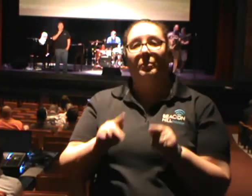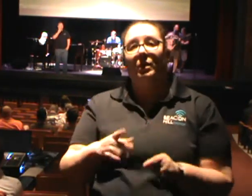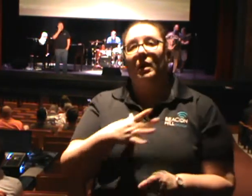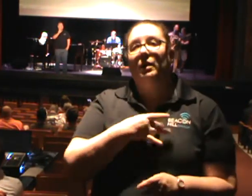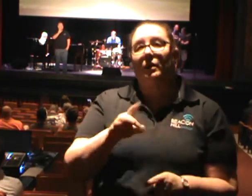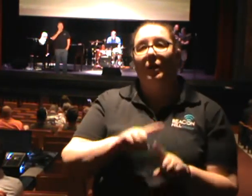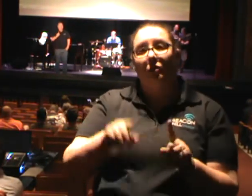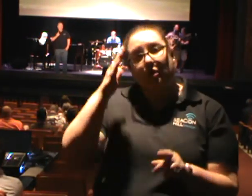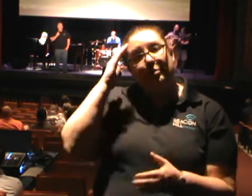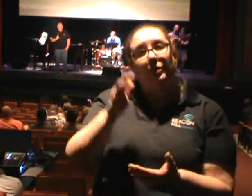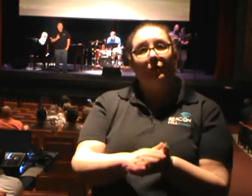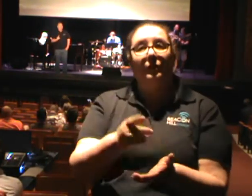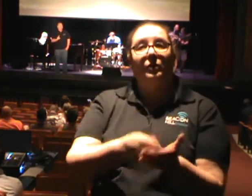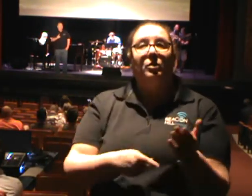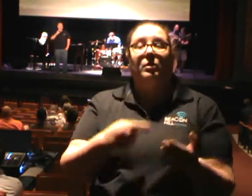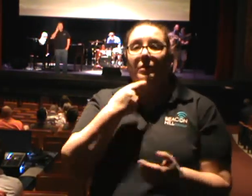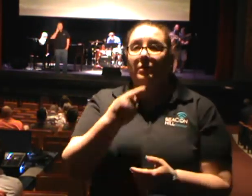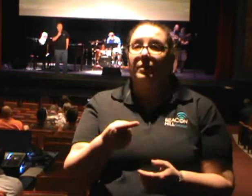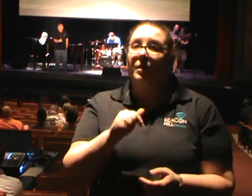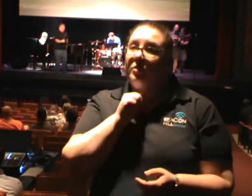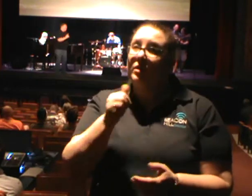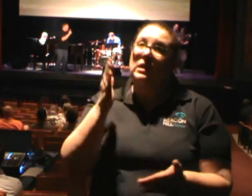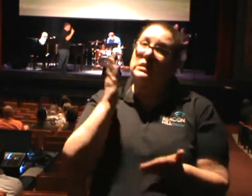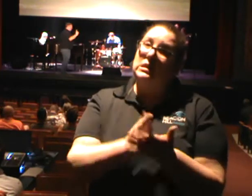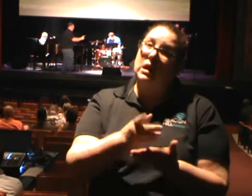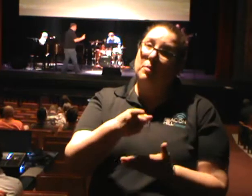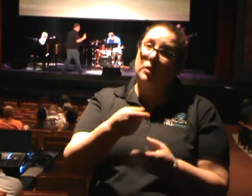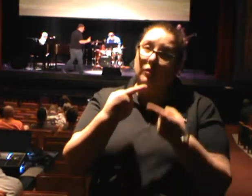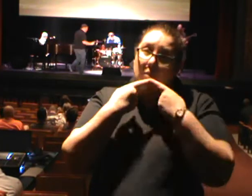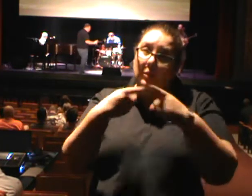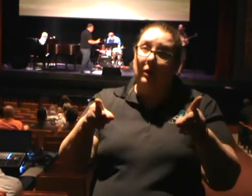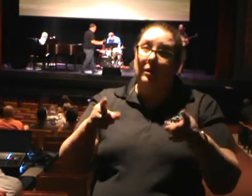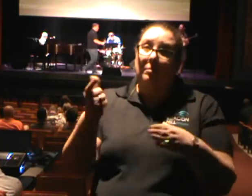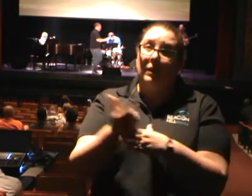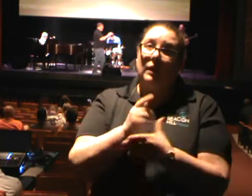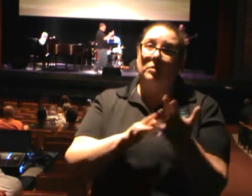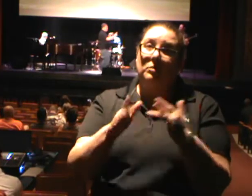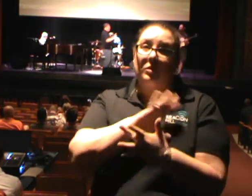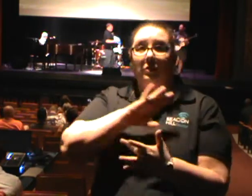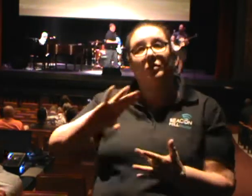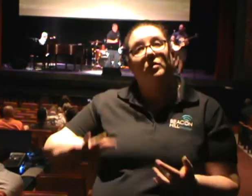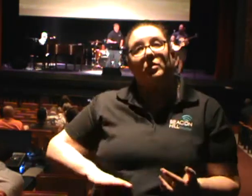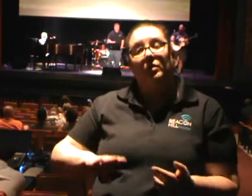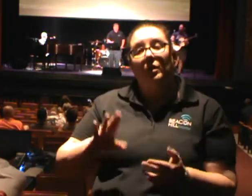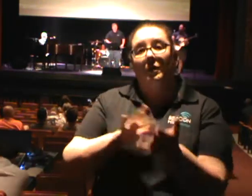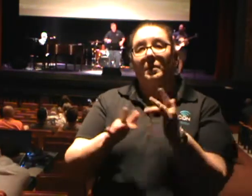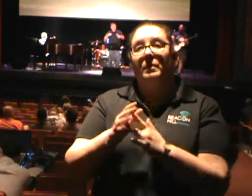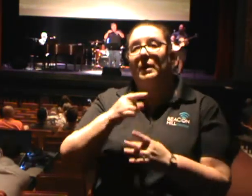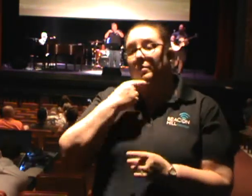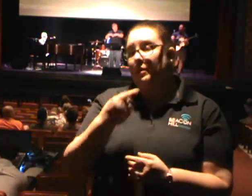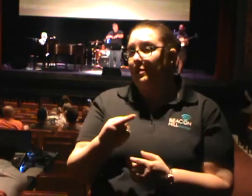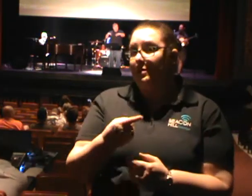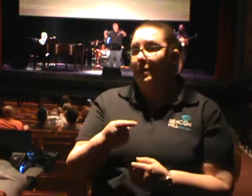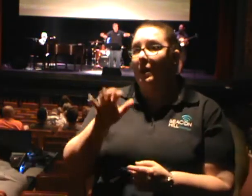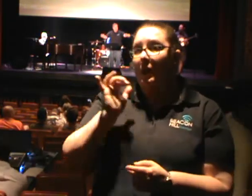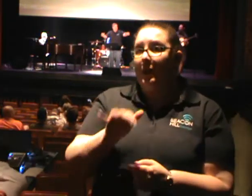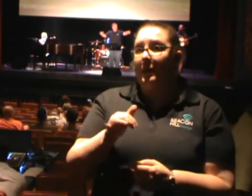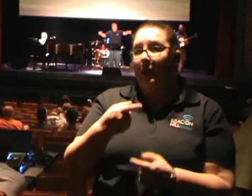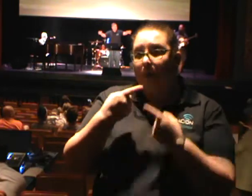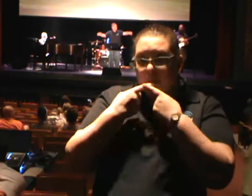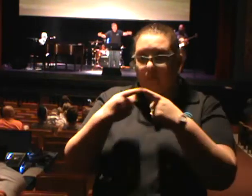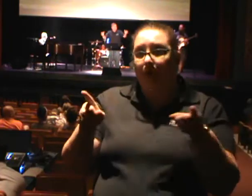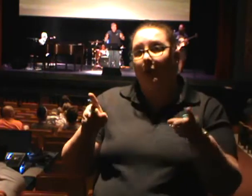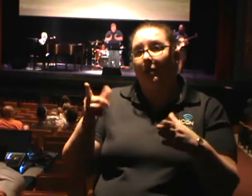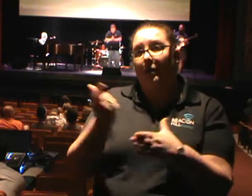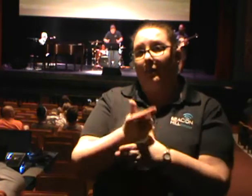say, but that should not prohibit you from proclaiming the gospel of Jesus Christ. It says in the Word that the proclamation